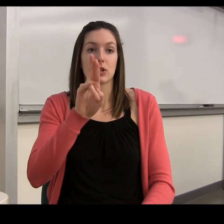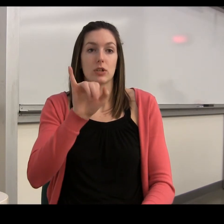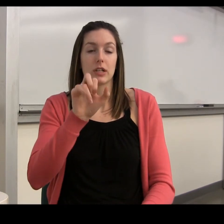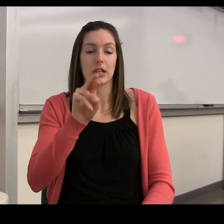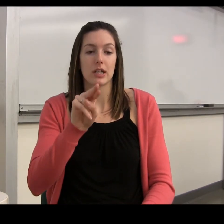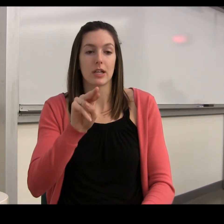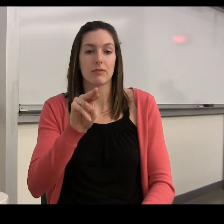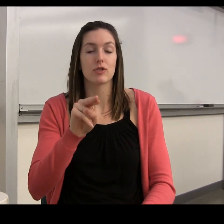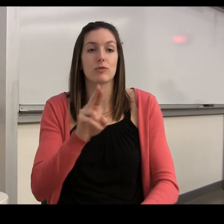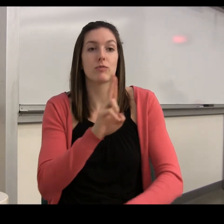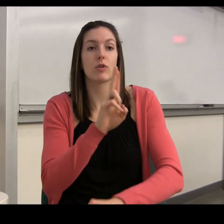lost this finger.